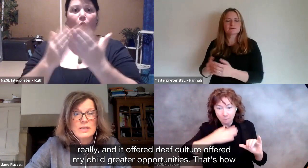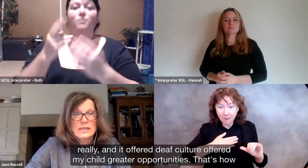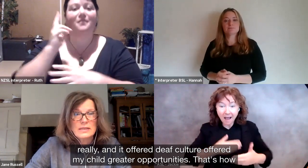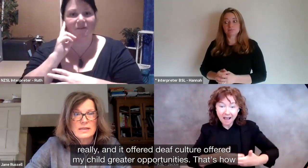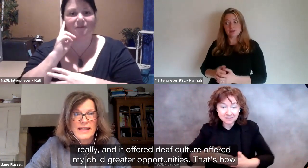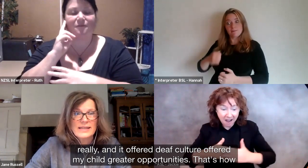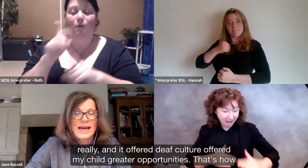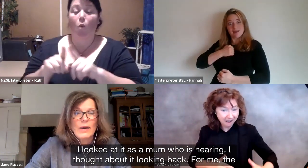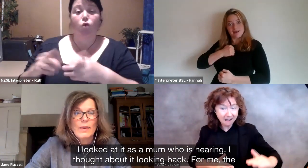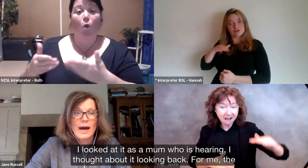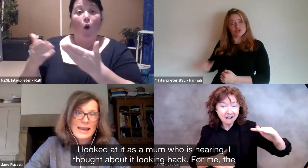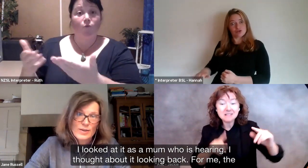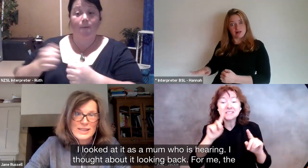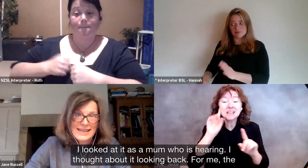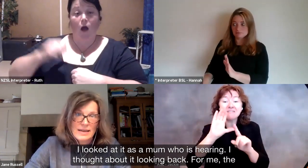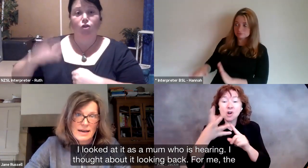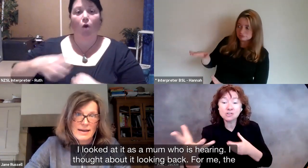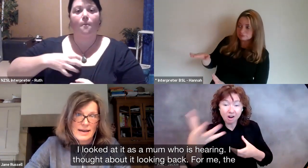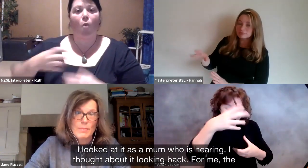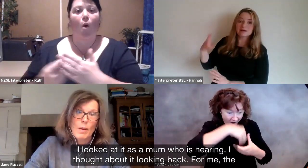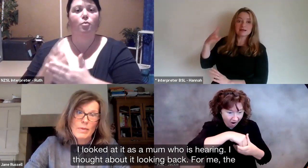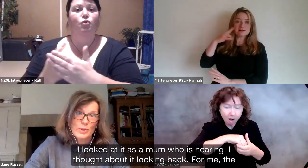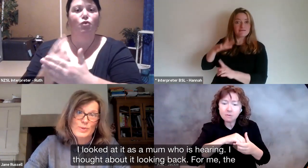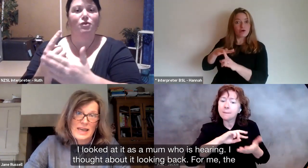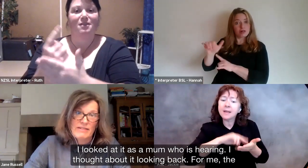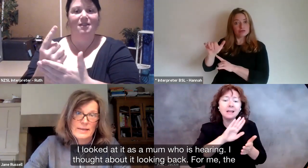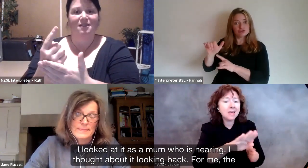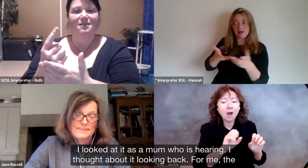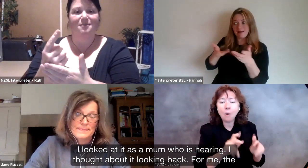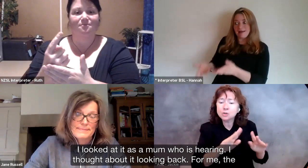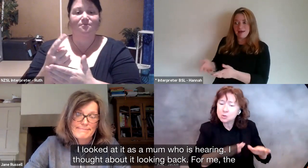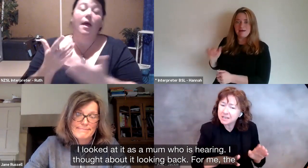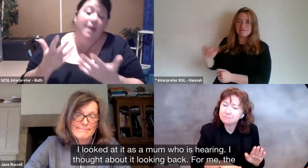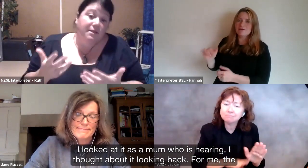opportunities. That's how I looked at it as a mom who was hearing.